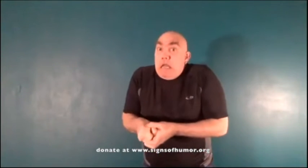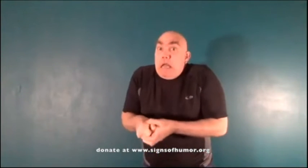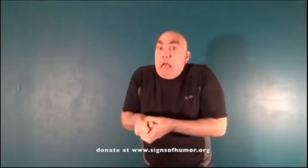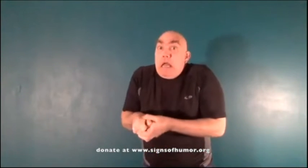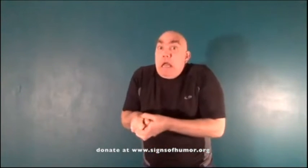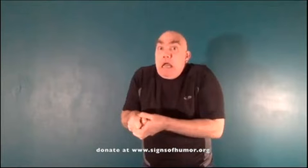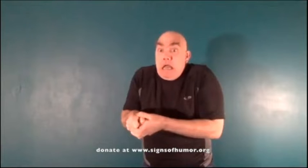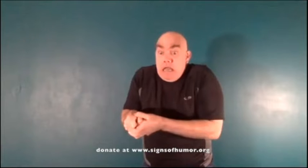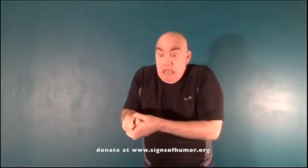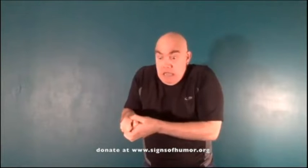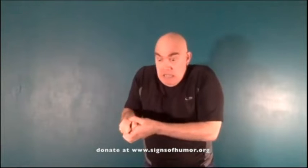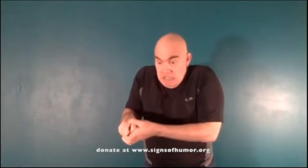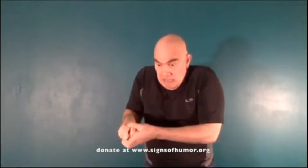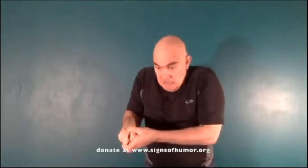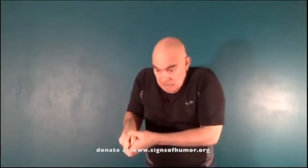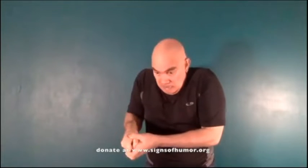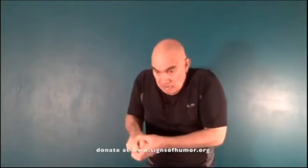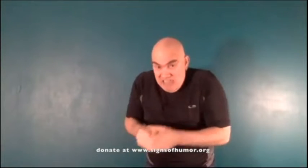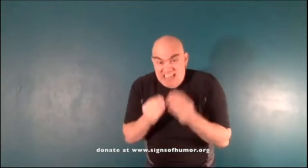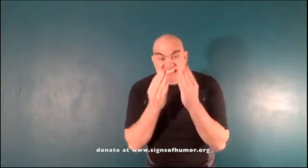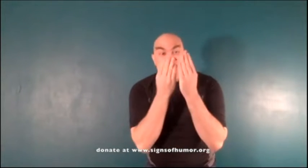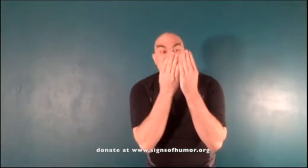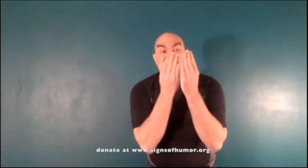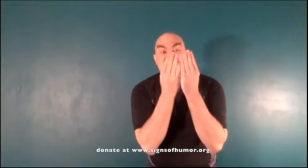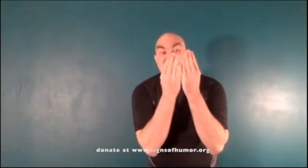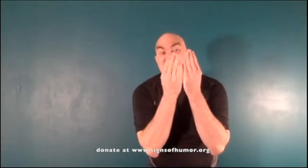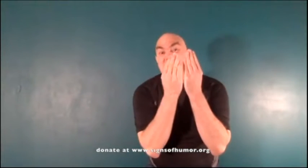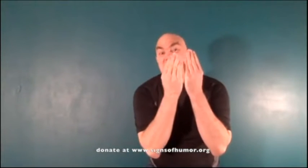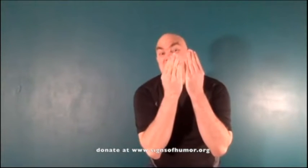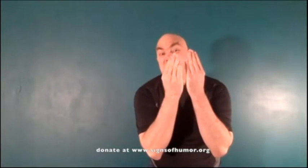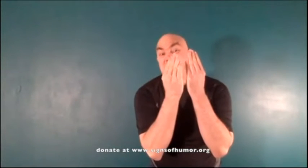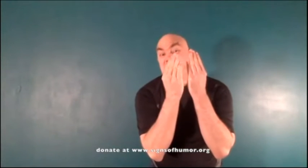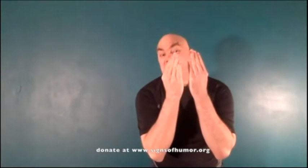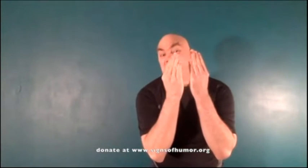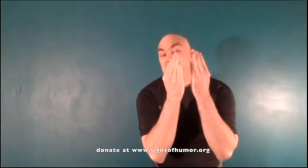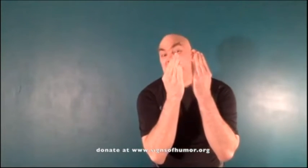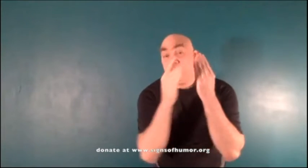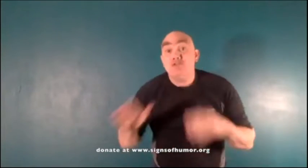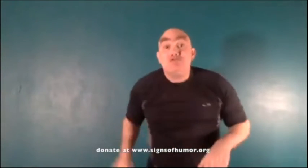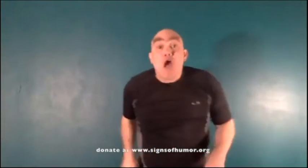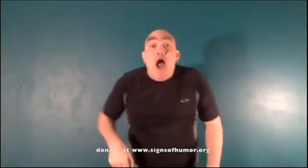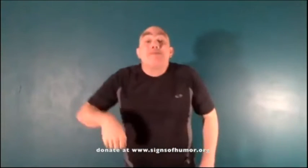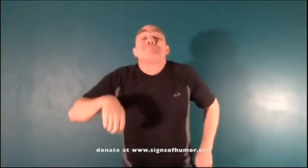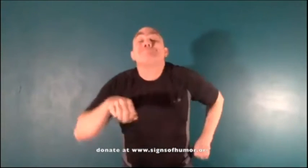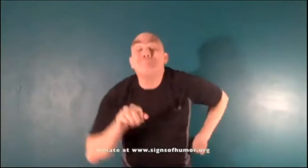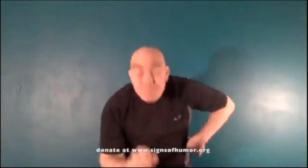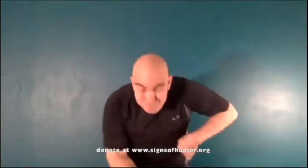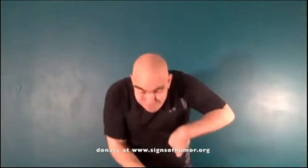open quickly enough so I can let the dog know not to come near my yard. And that's when everything starts going in slow